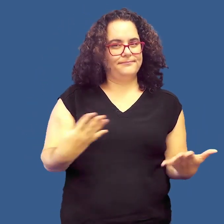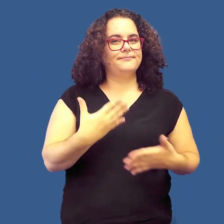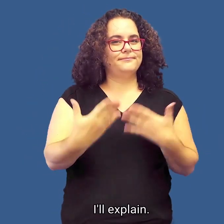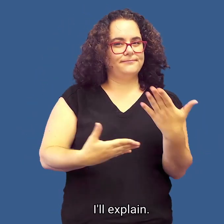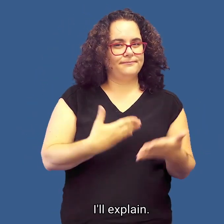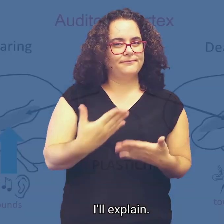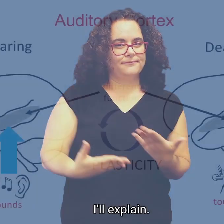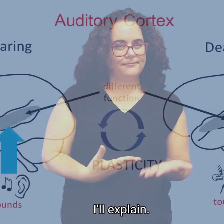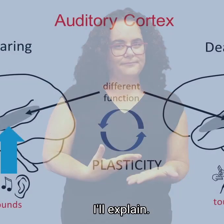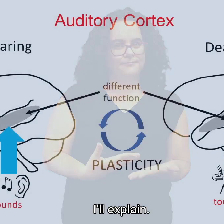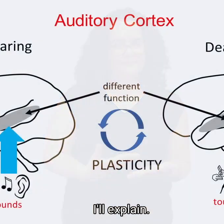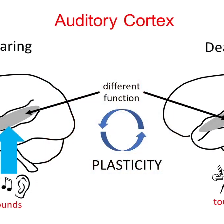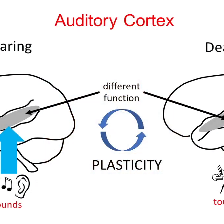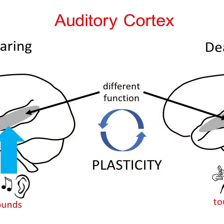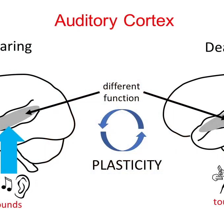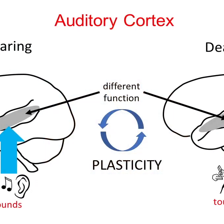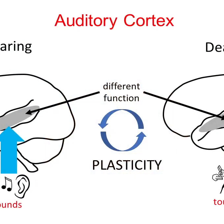I'll explain.